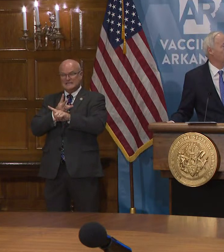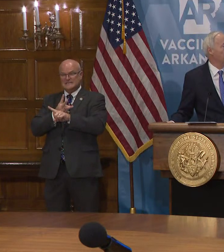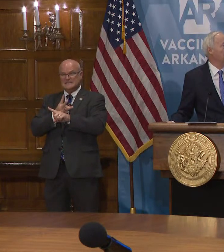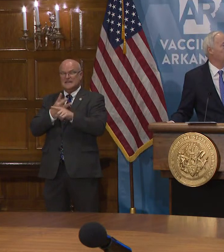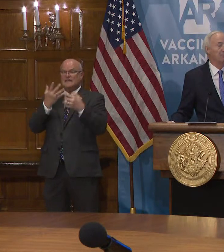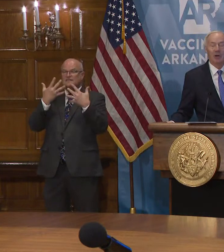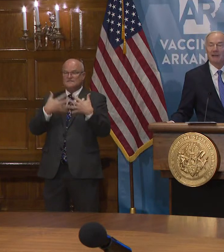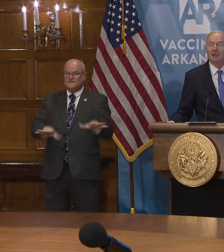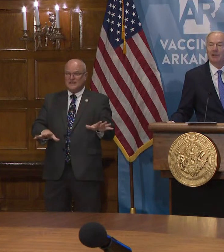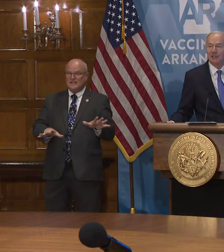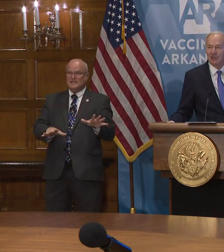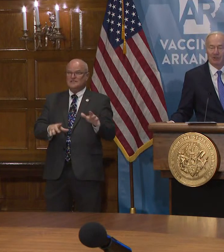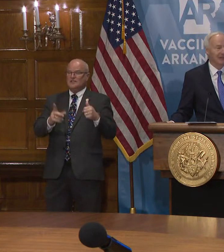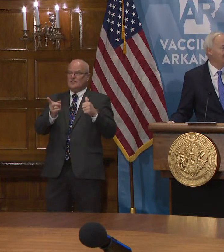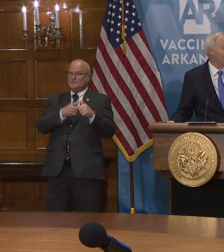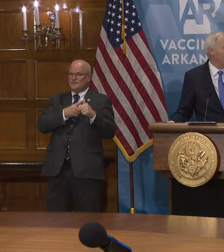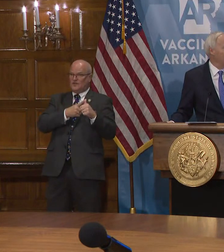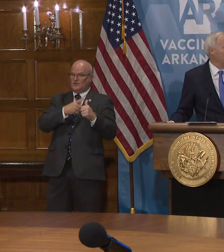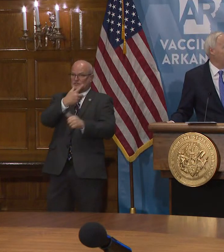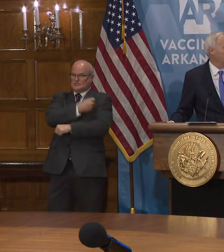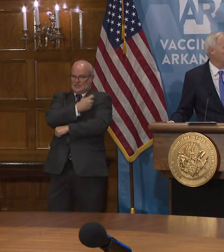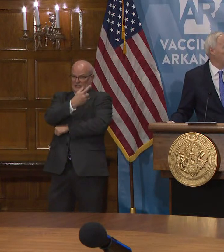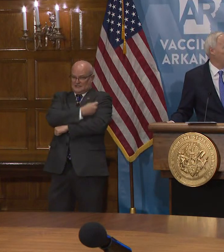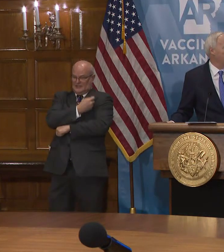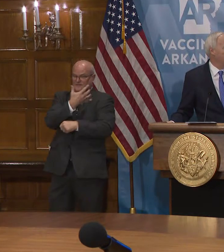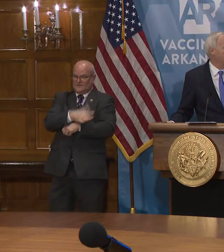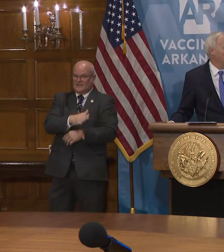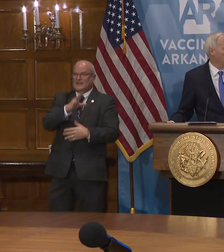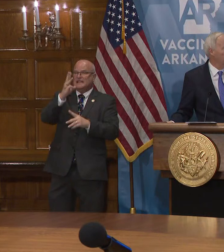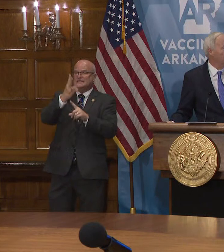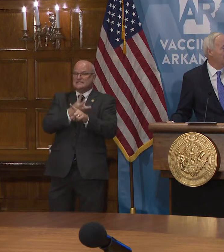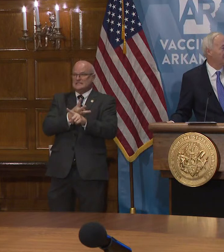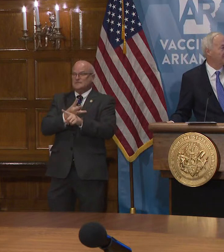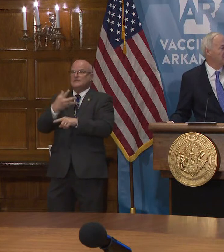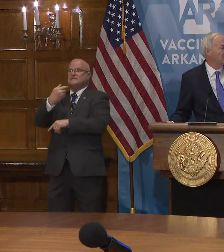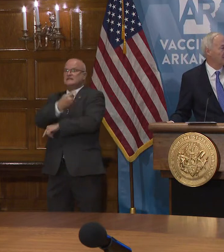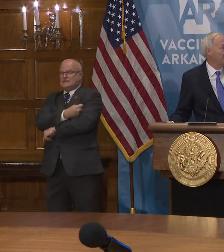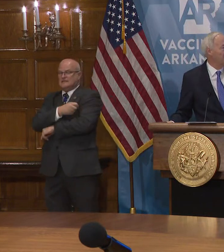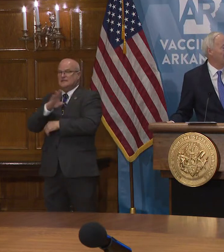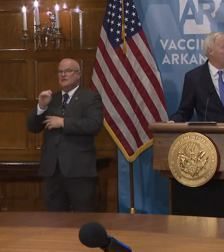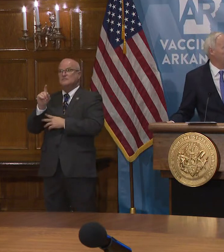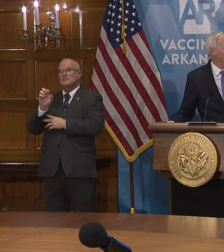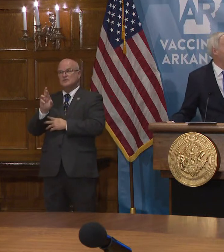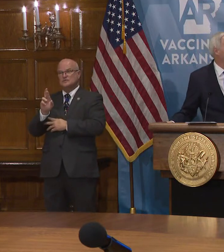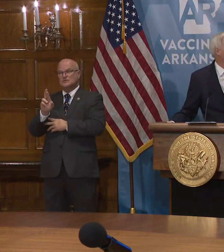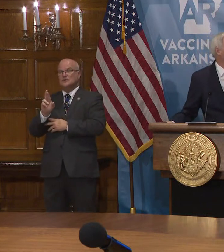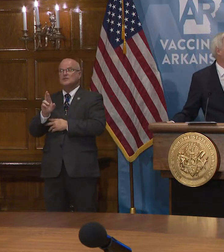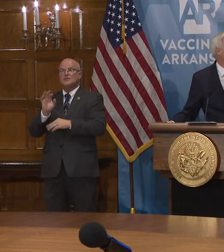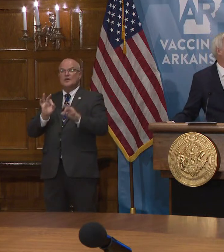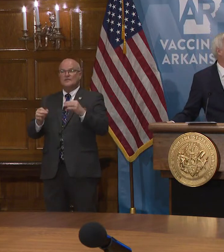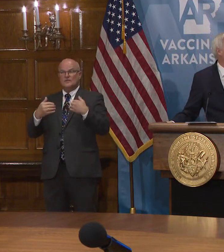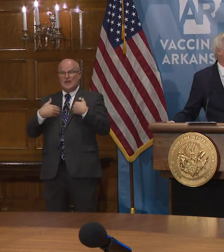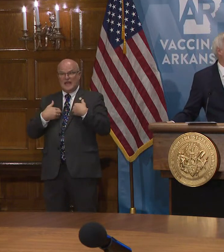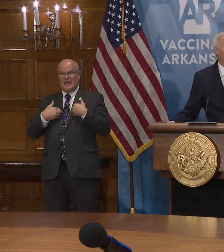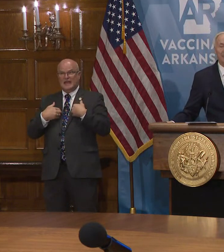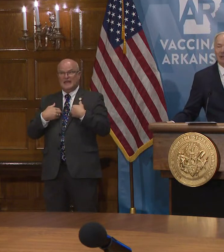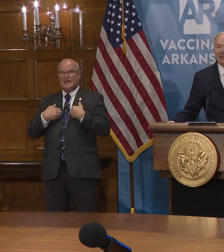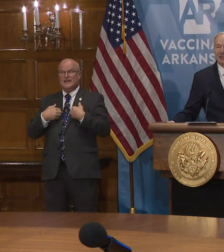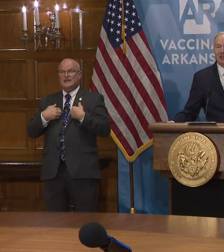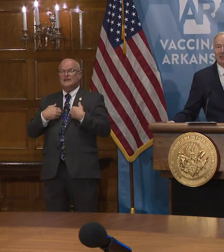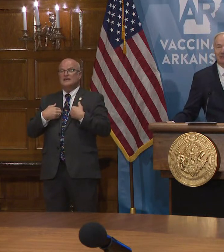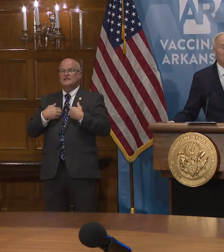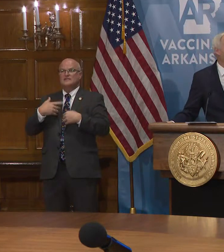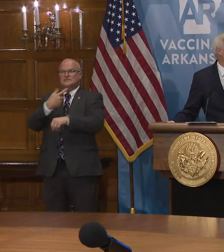you received your primary series. And so right now we're in the month of December, and so if you had your